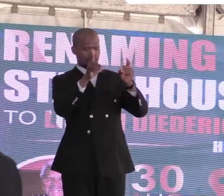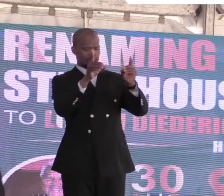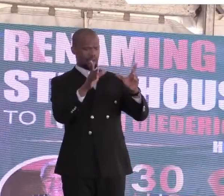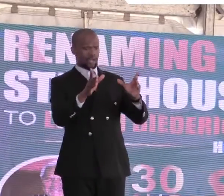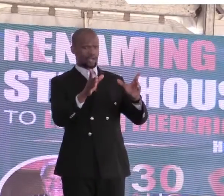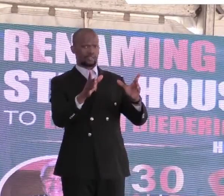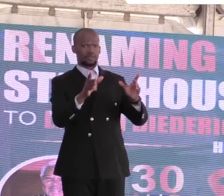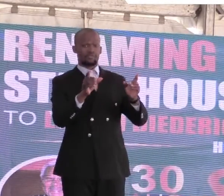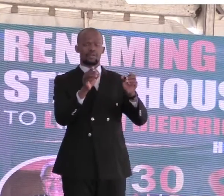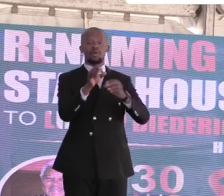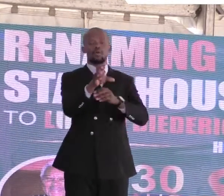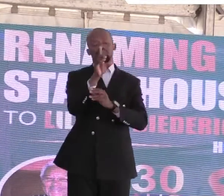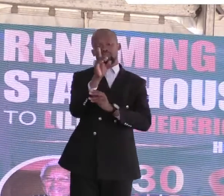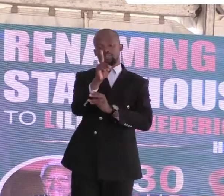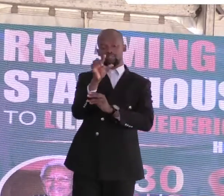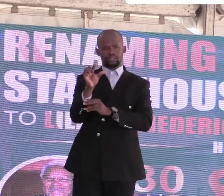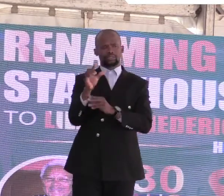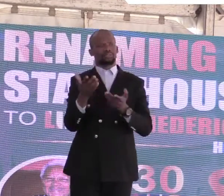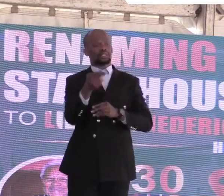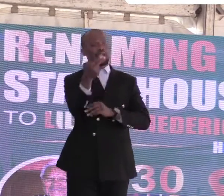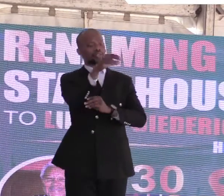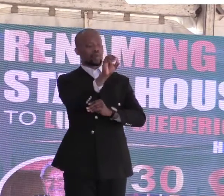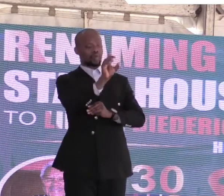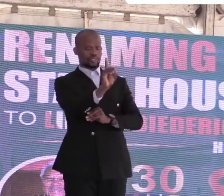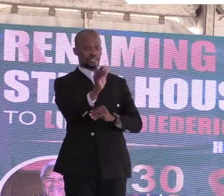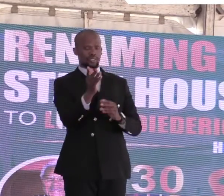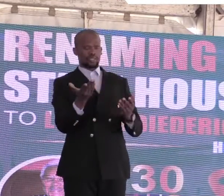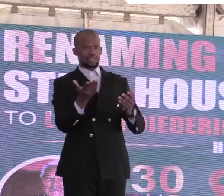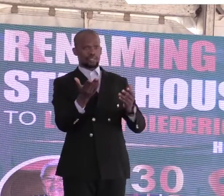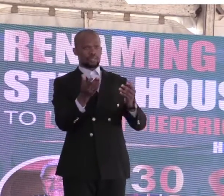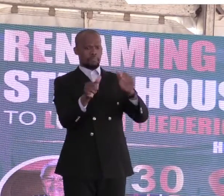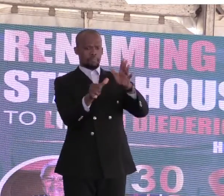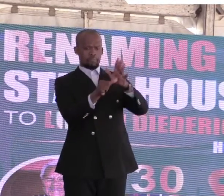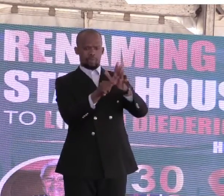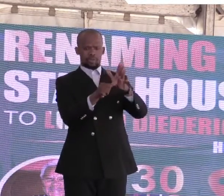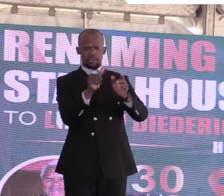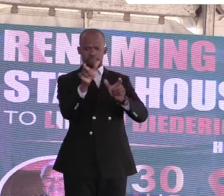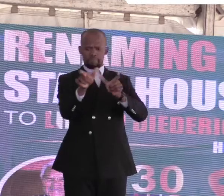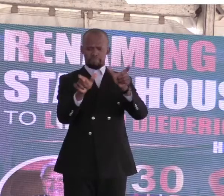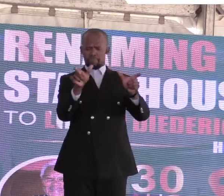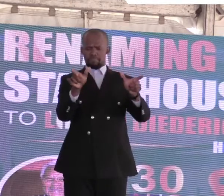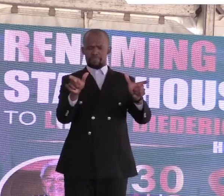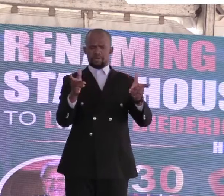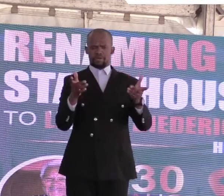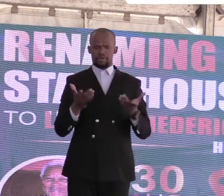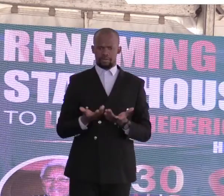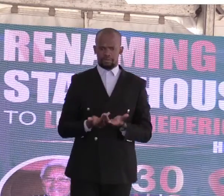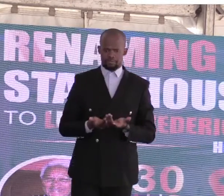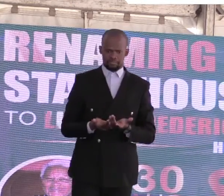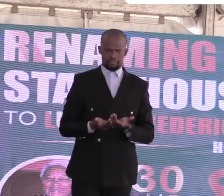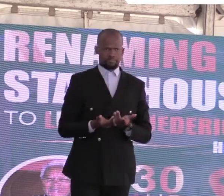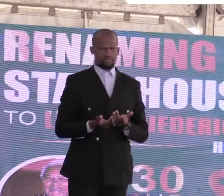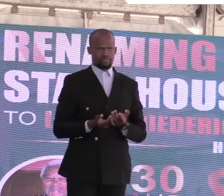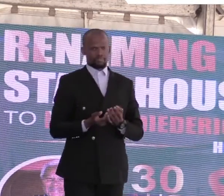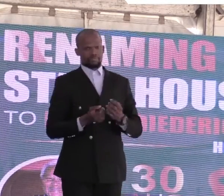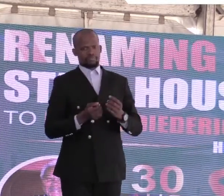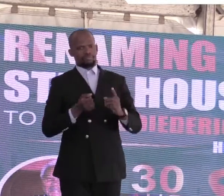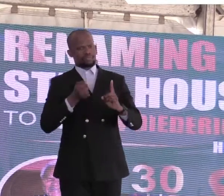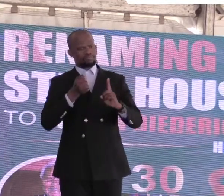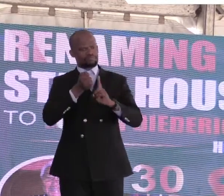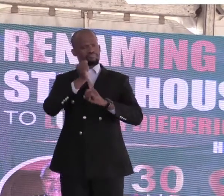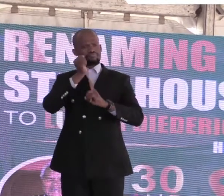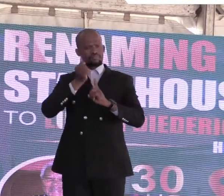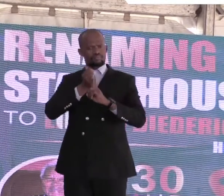the other HODs, the veterans of our struggle, or Mam